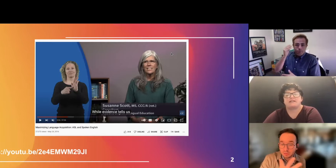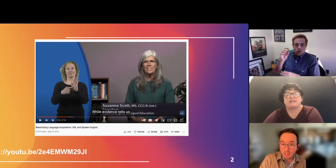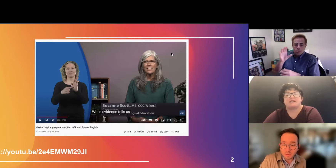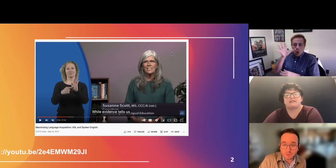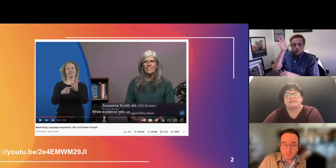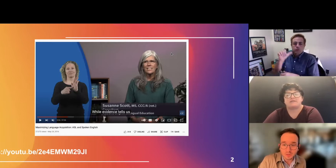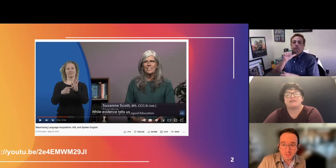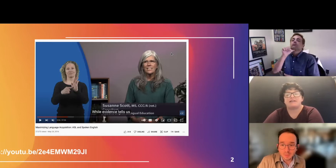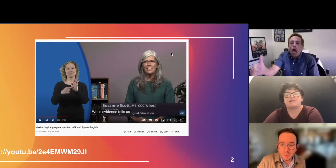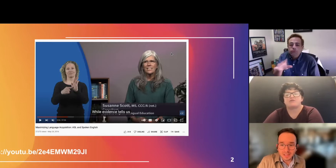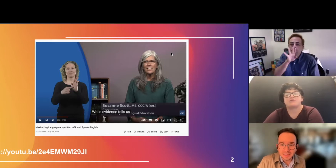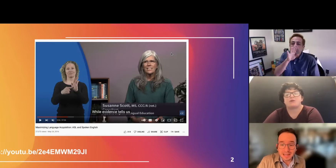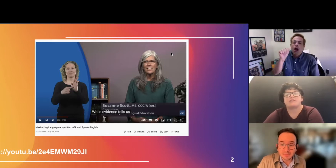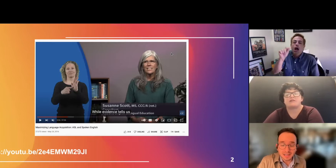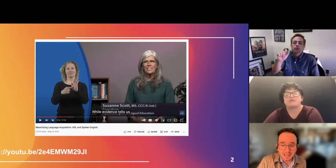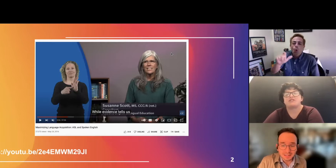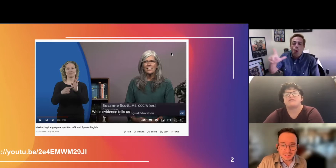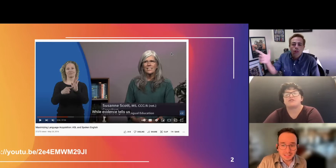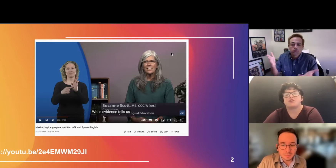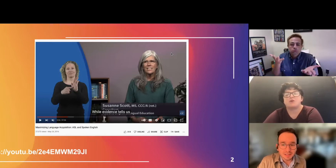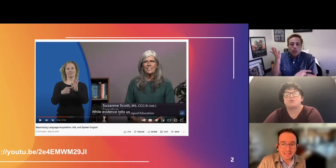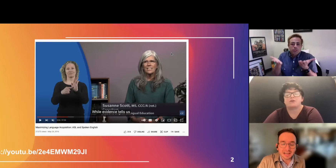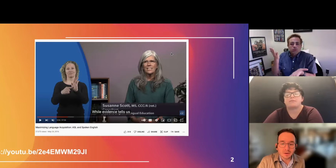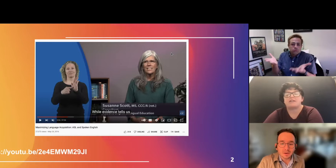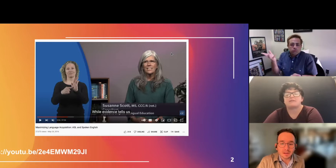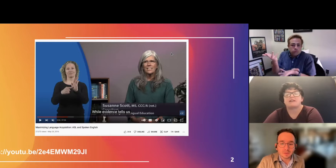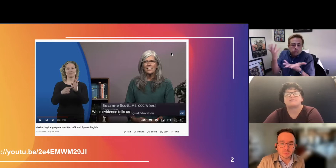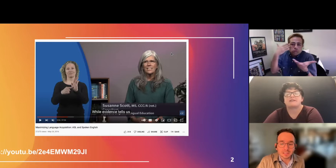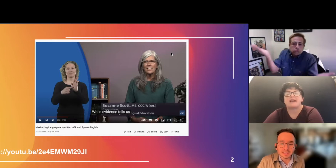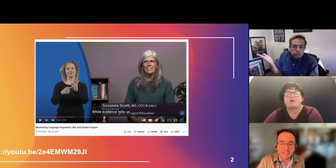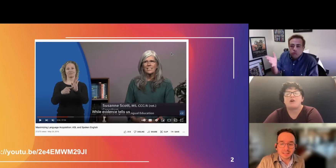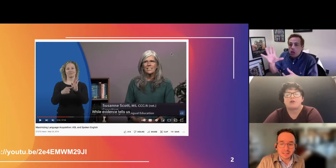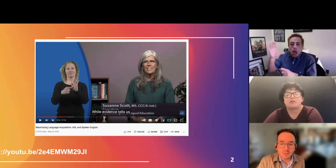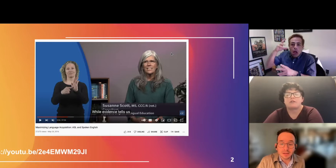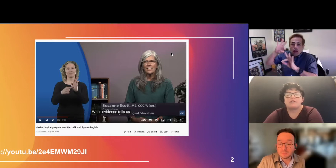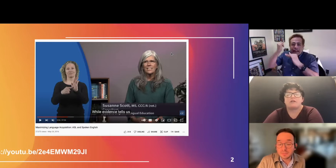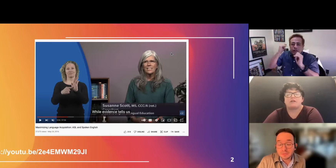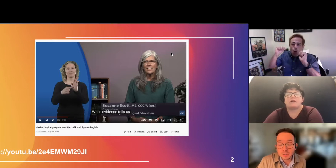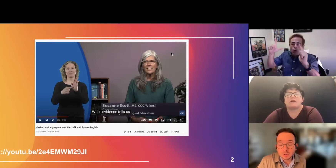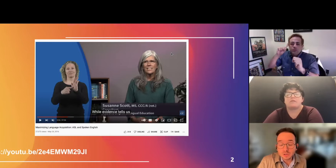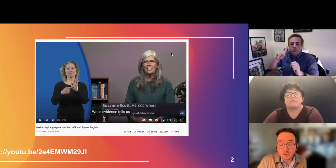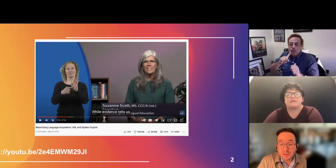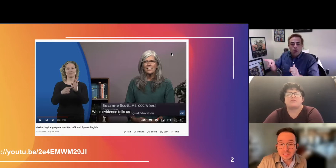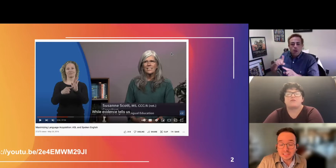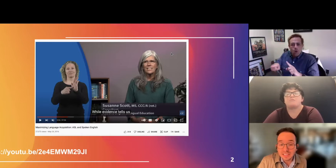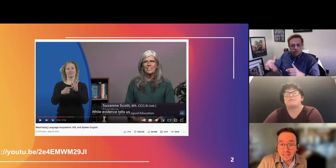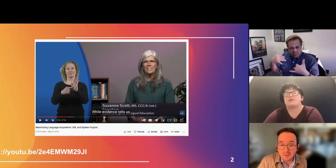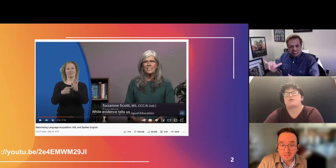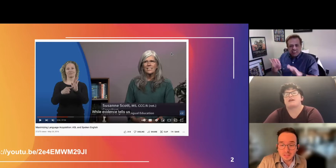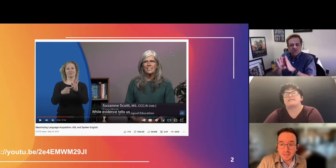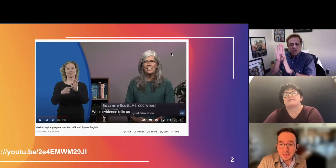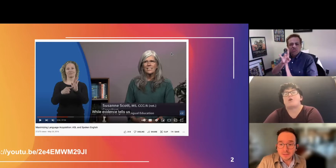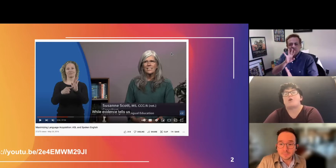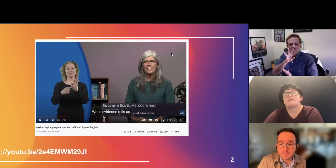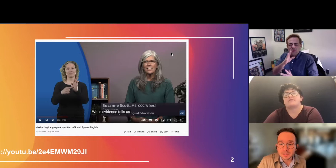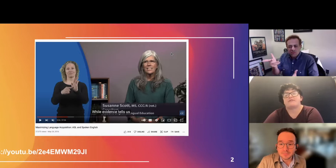can use spoken language, even though their parents may not speak at all. You know, maybe a CODA